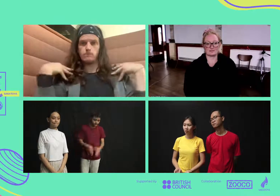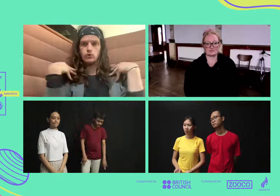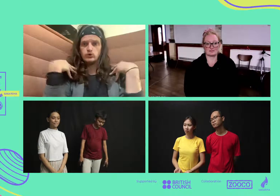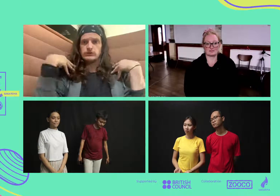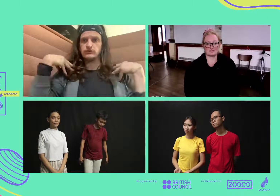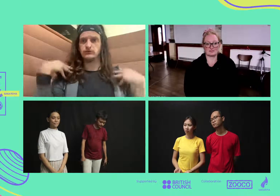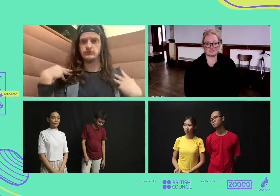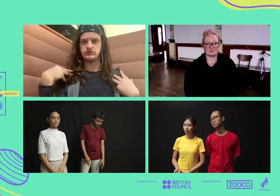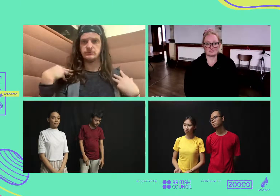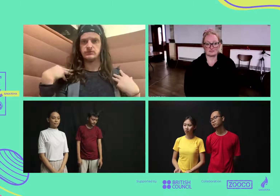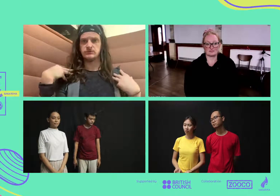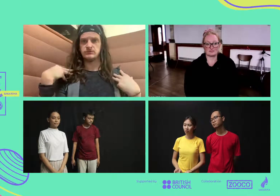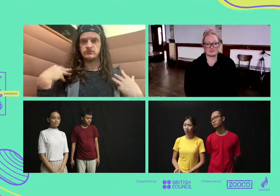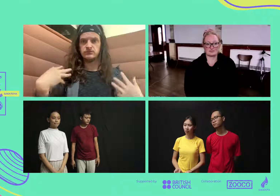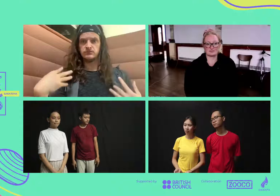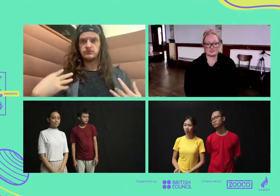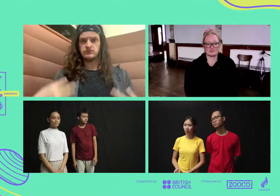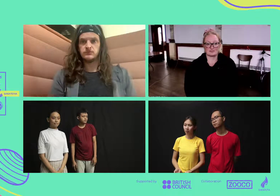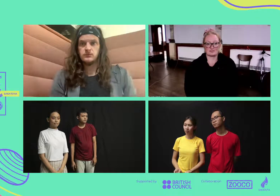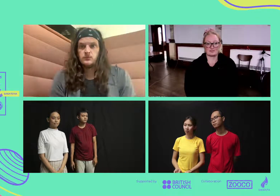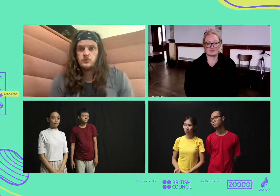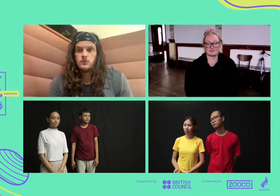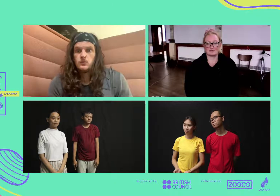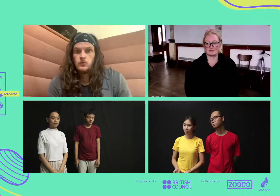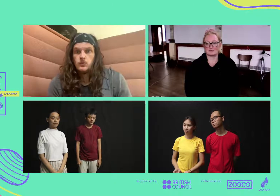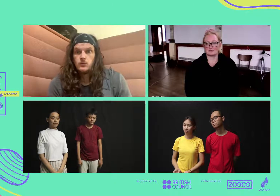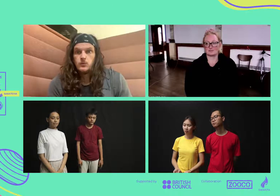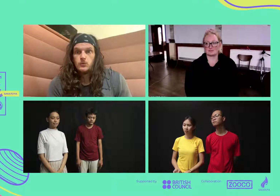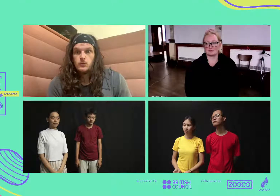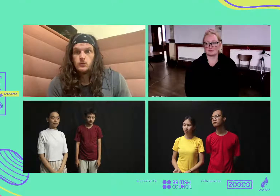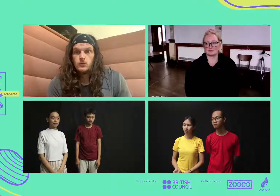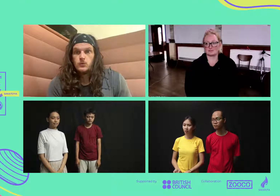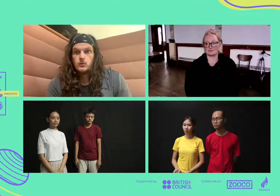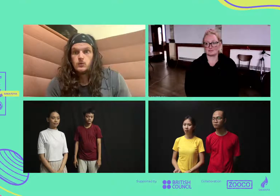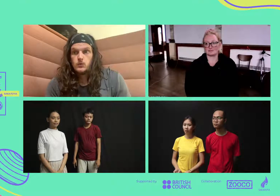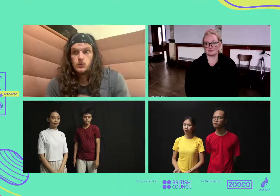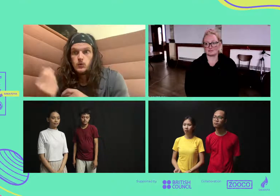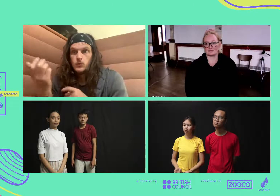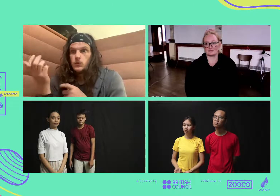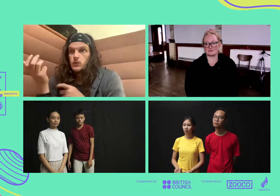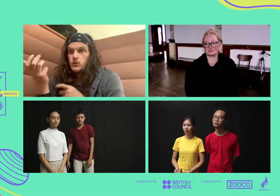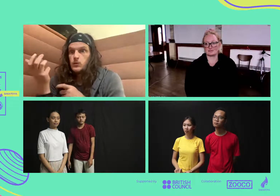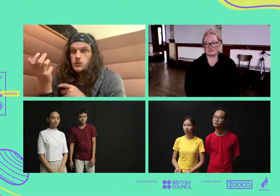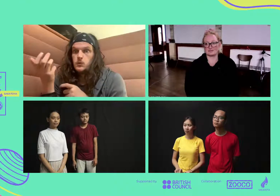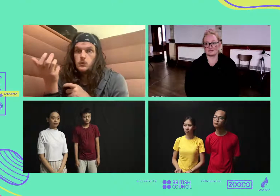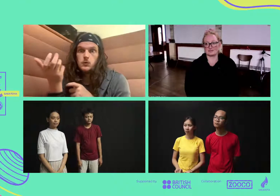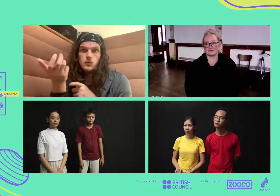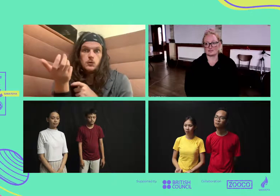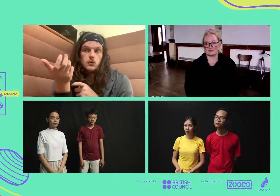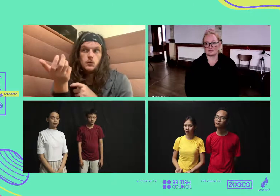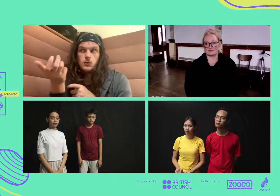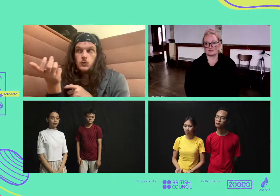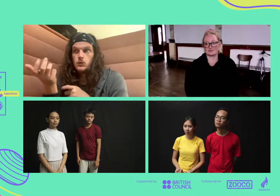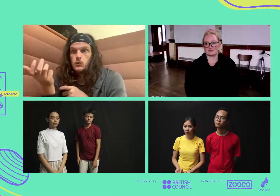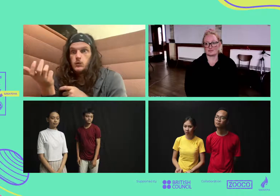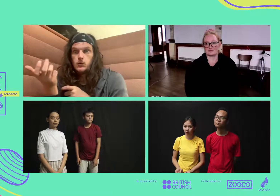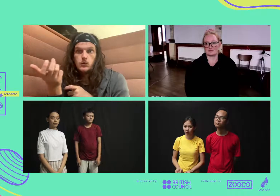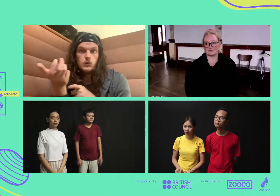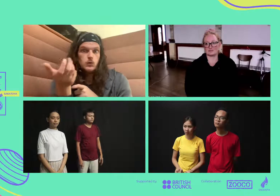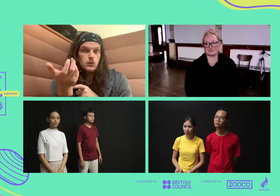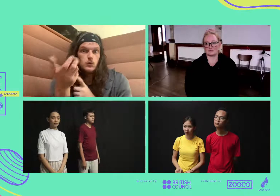story, you need to shift your body, okay, your position or your posture.